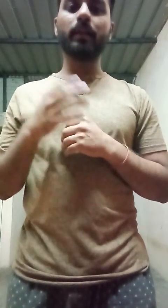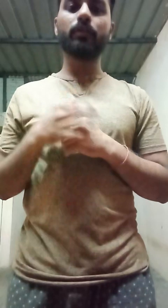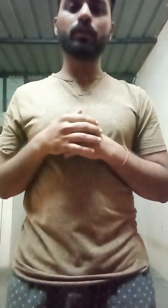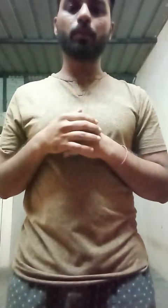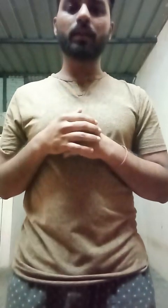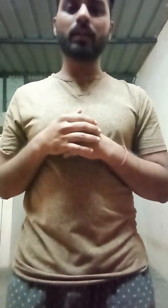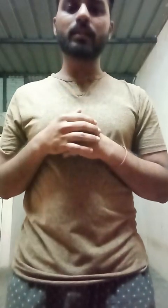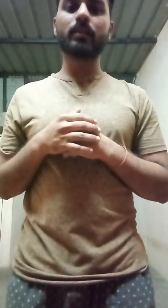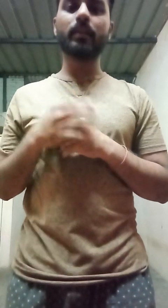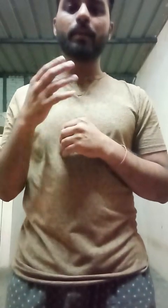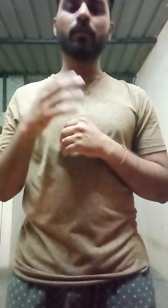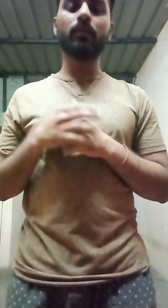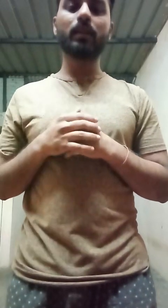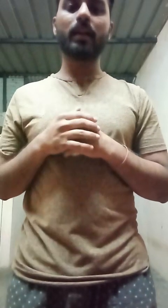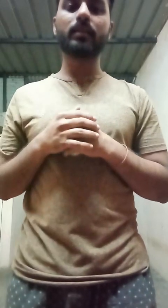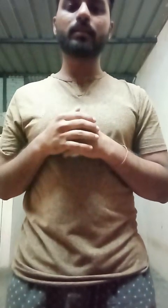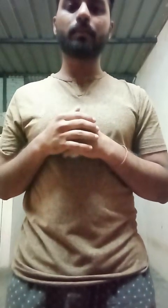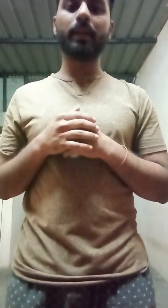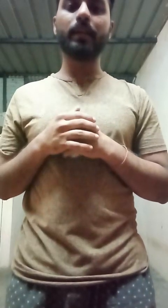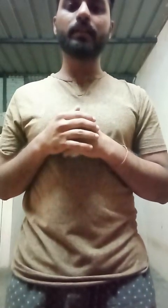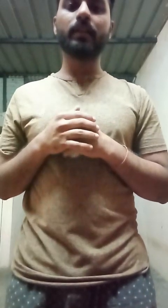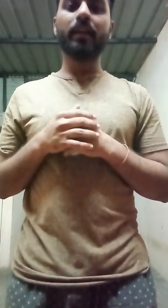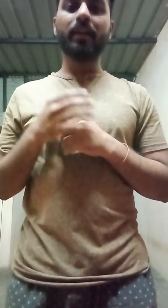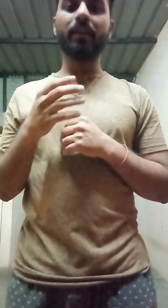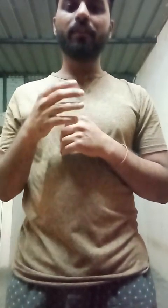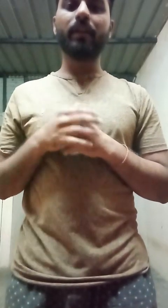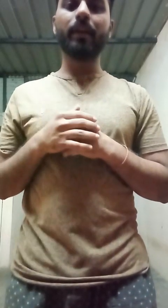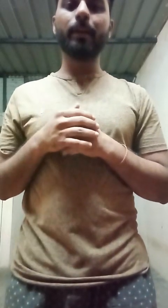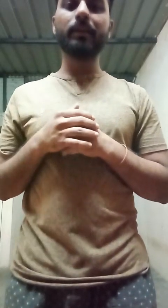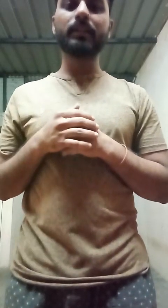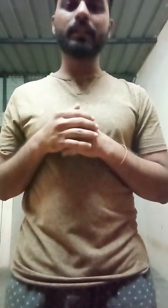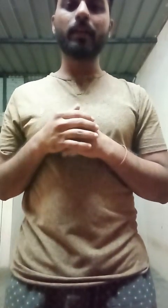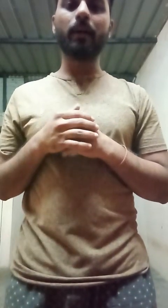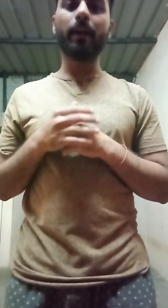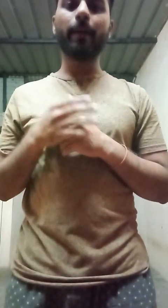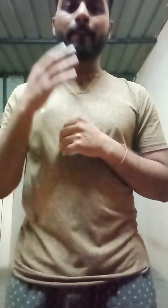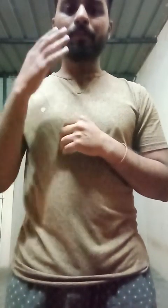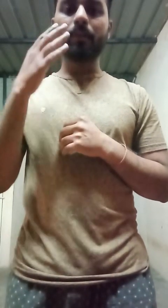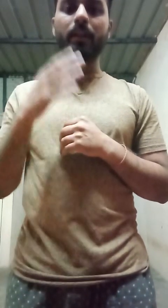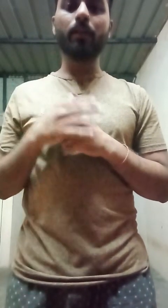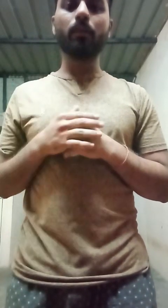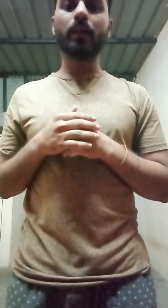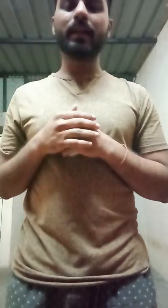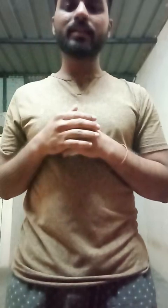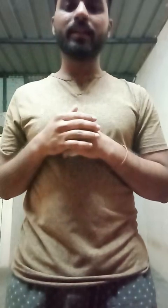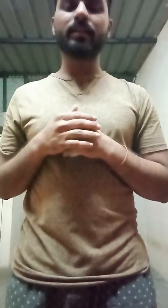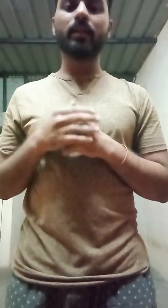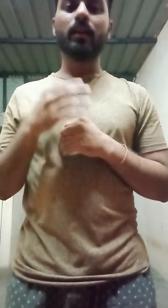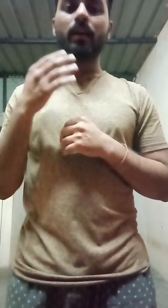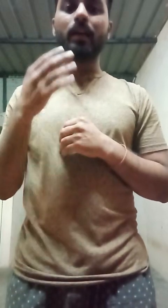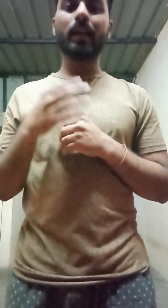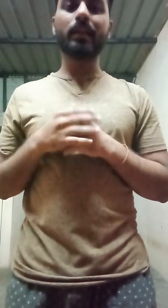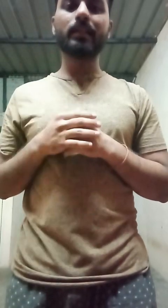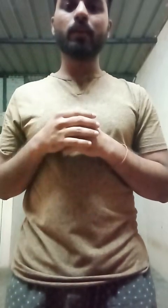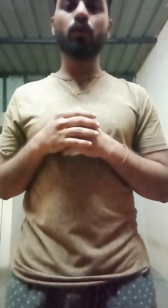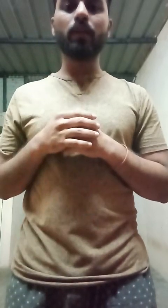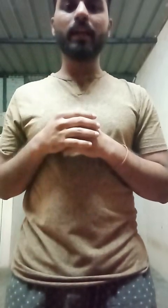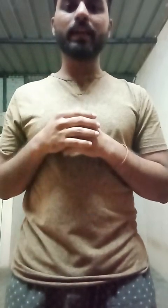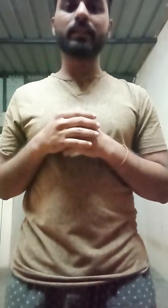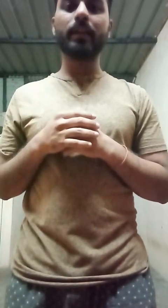one is superclass. The name of the class parents, if any, preceded by the keyword extends. A class can only